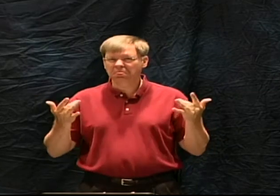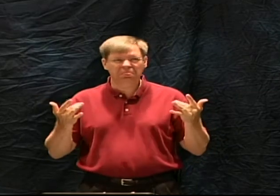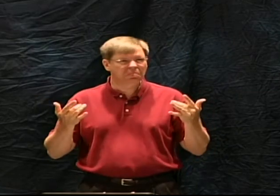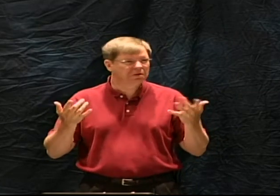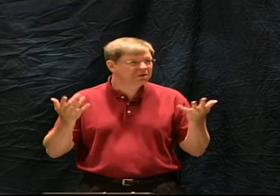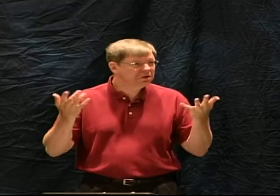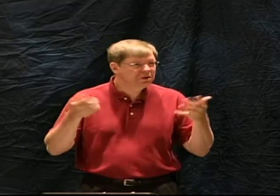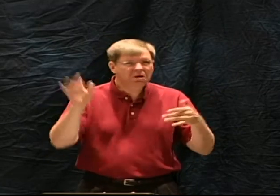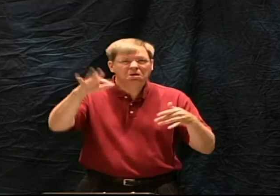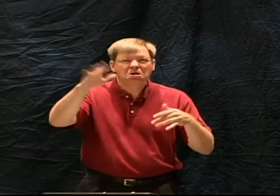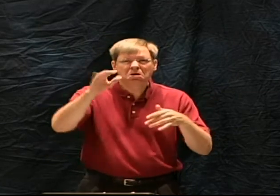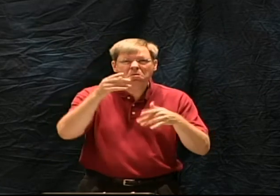within scripture